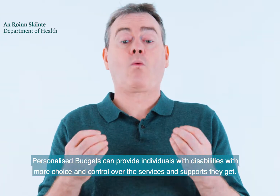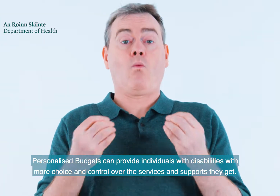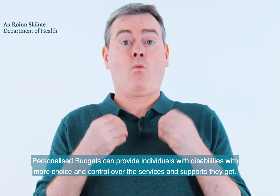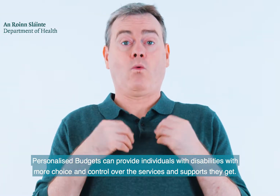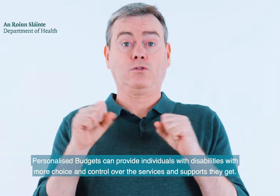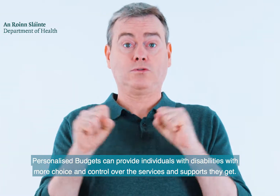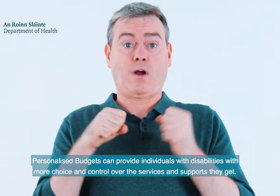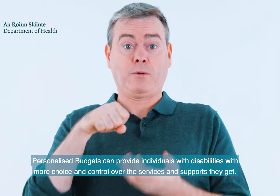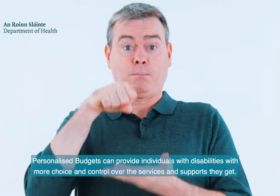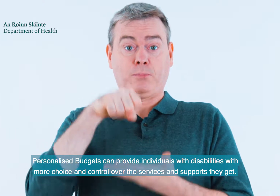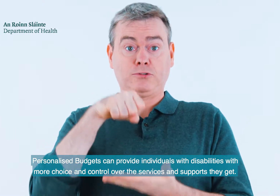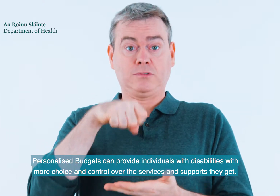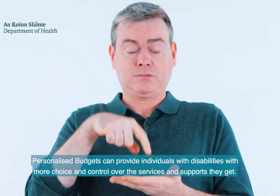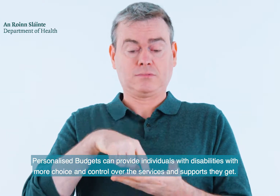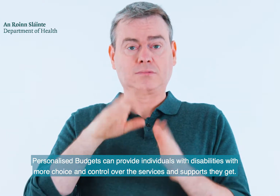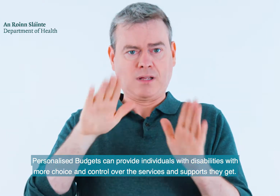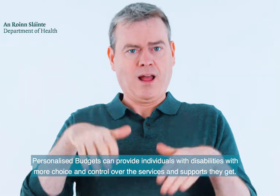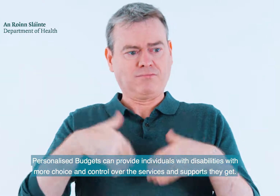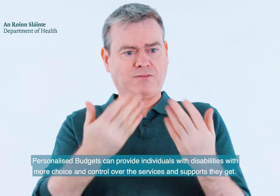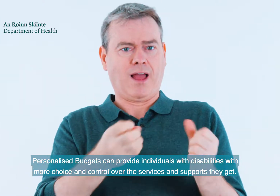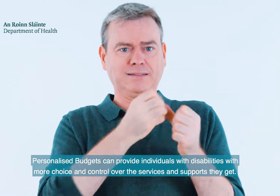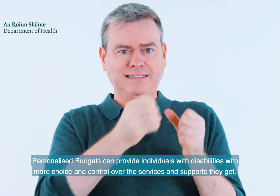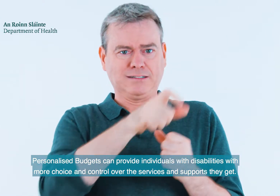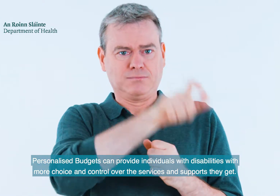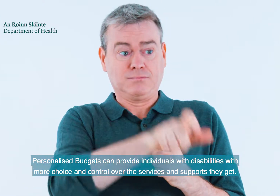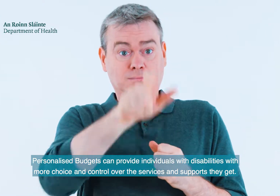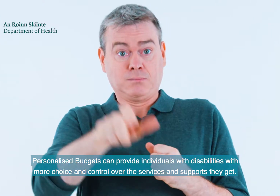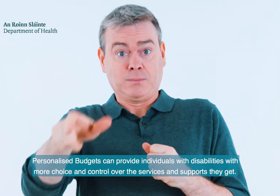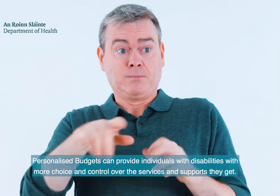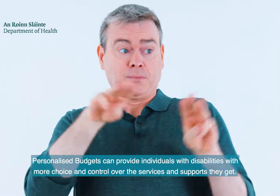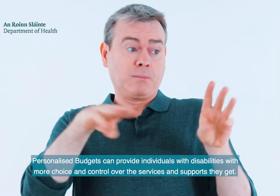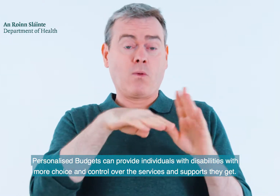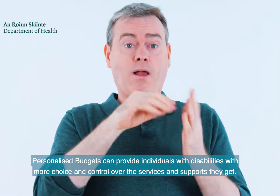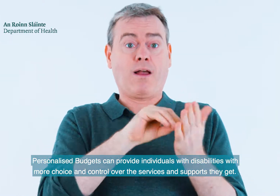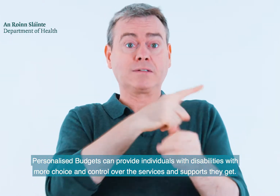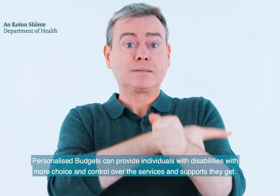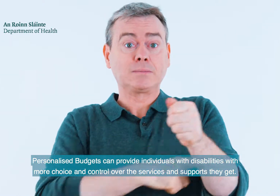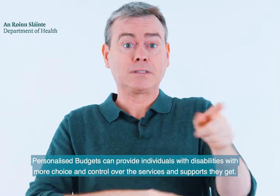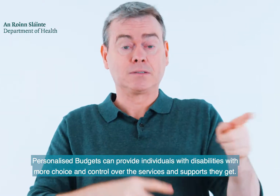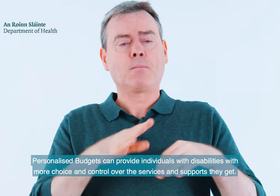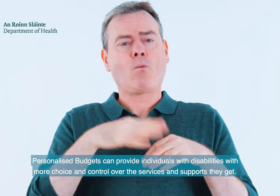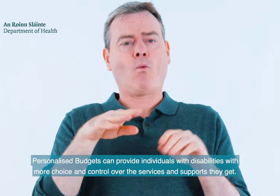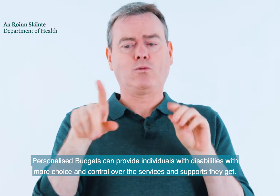Personalised budgets can provide individuals with disabilities with more choice and control over the services and supports they